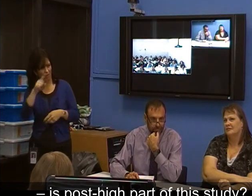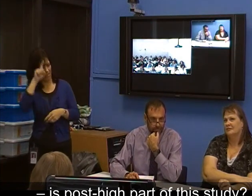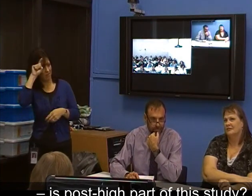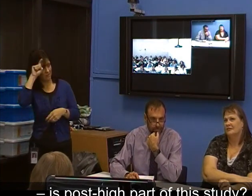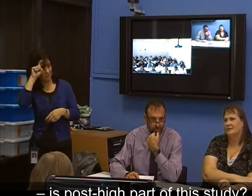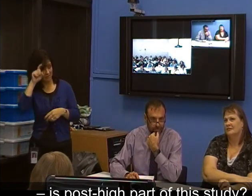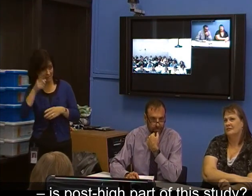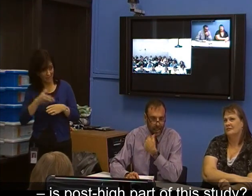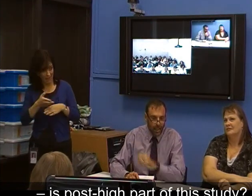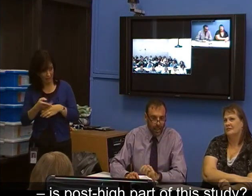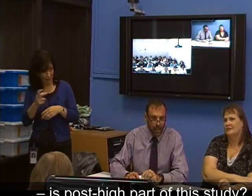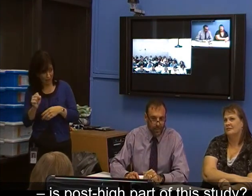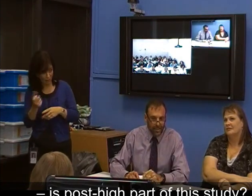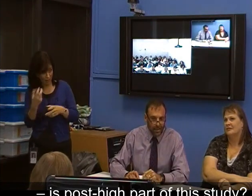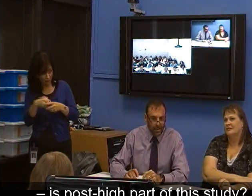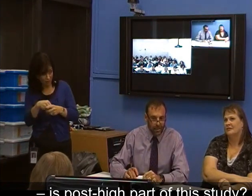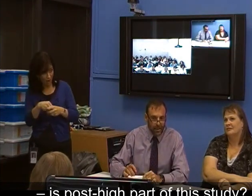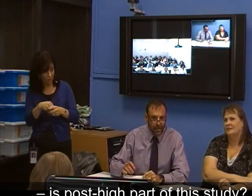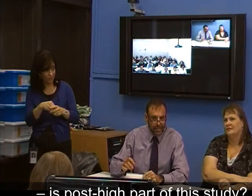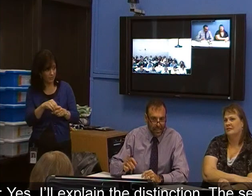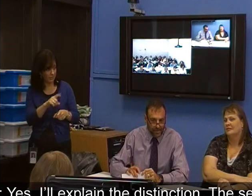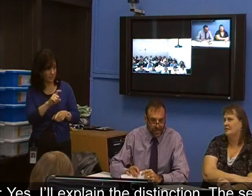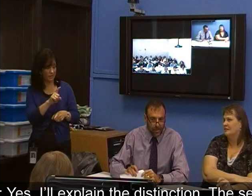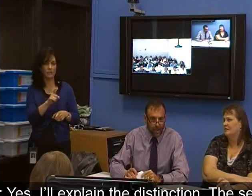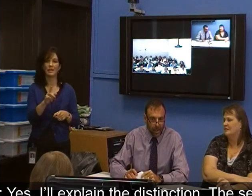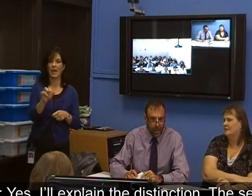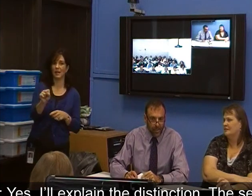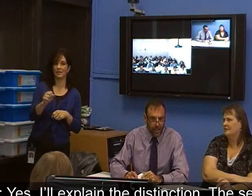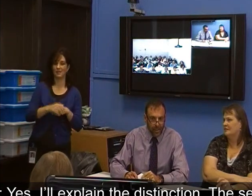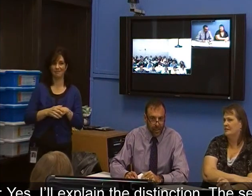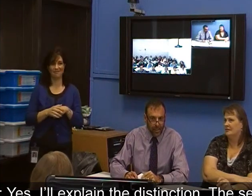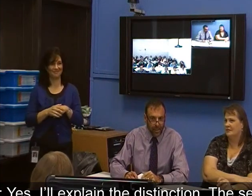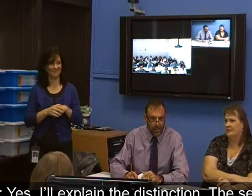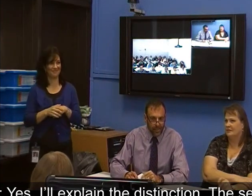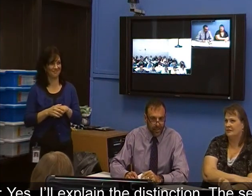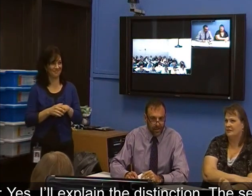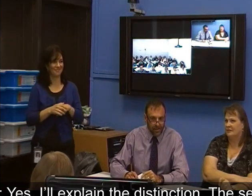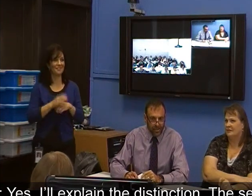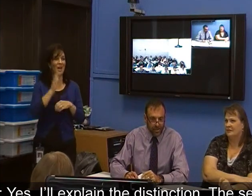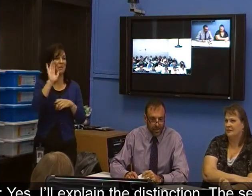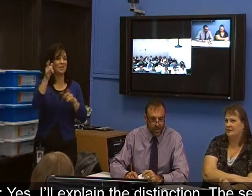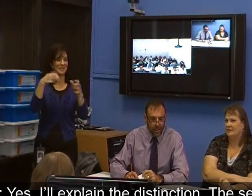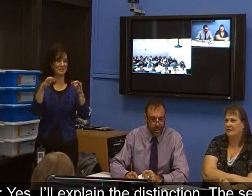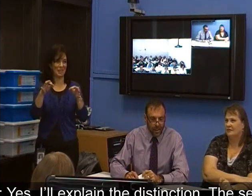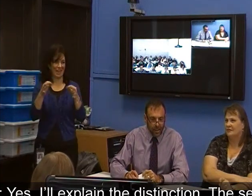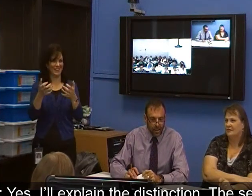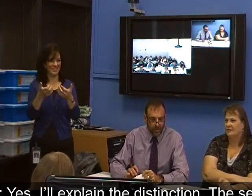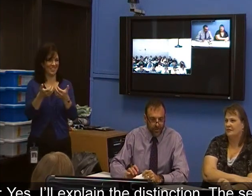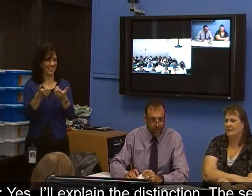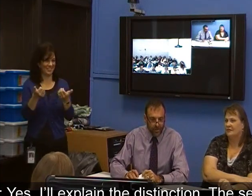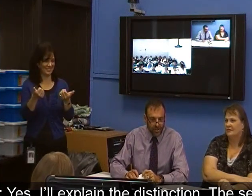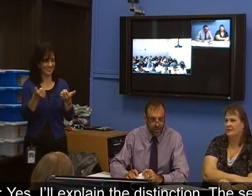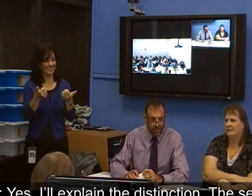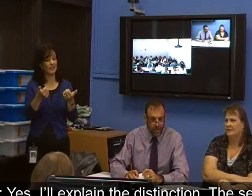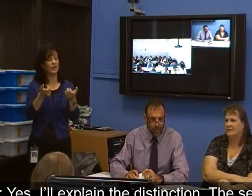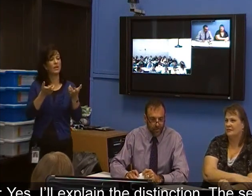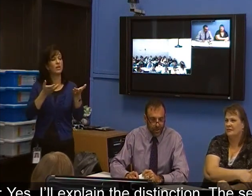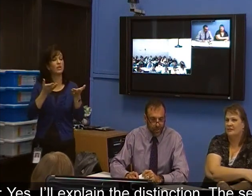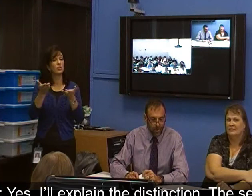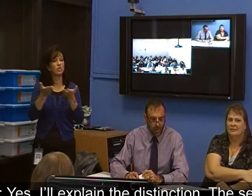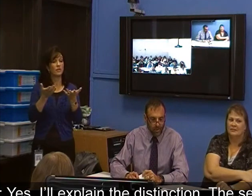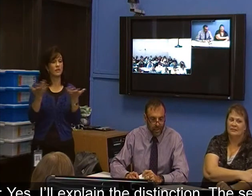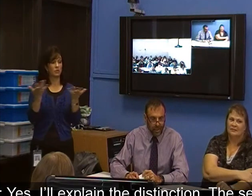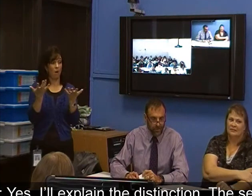is post-high part of this? Yes, I'm assuming. Yes, and I'll explain the distinction. The services